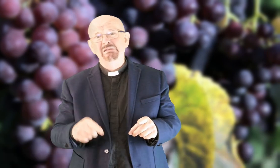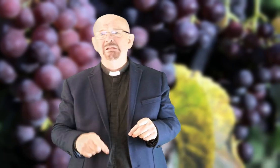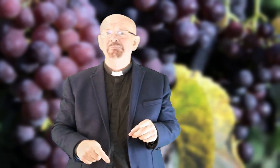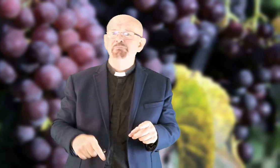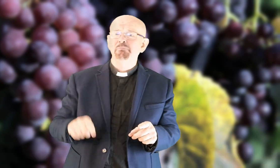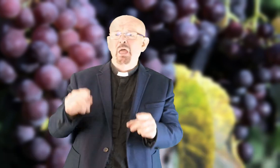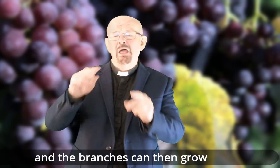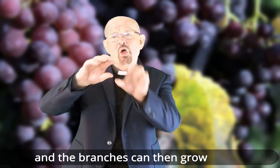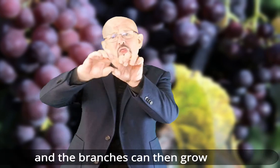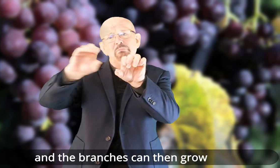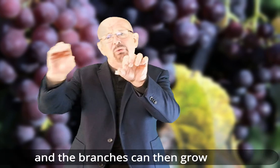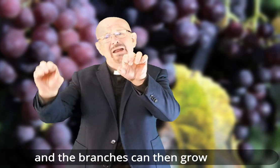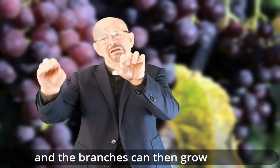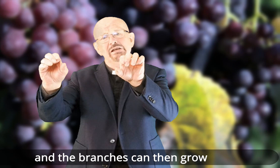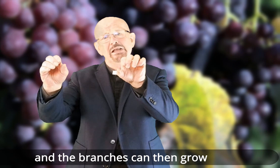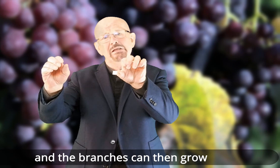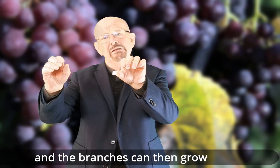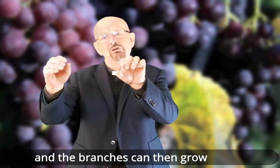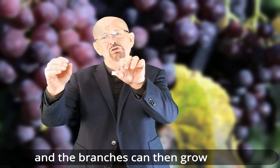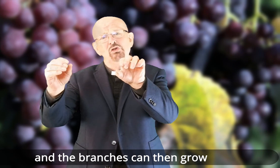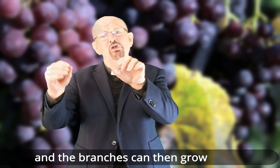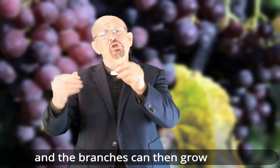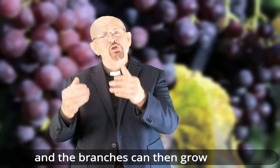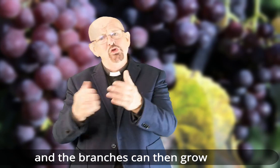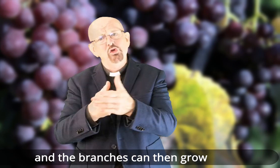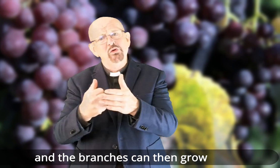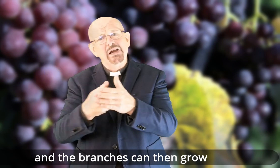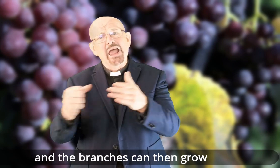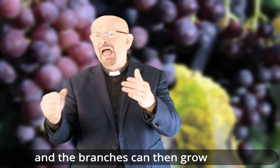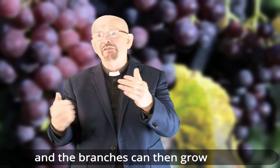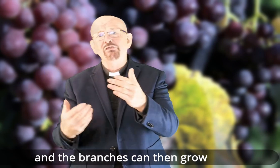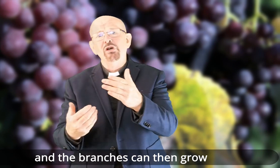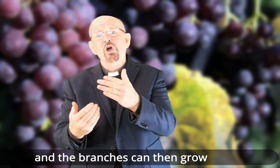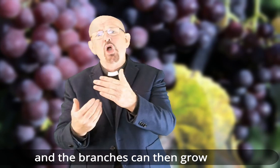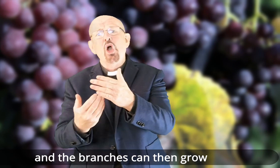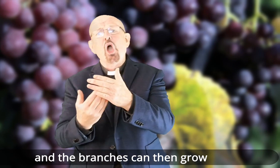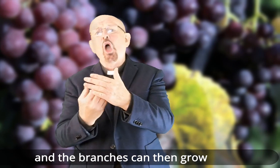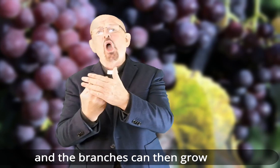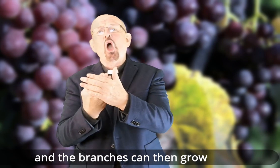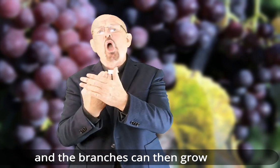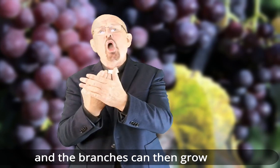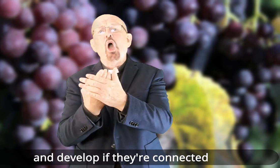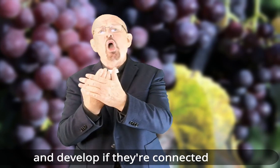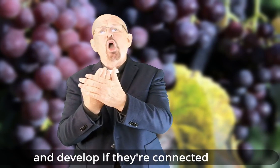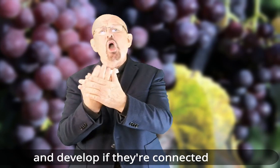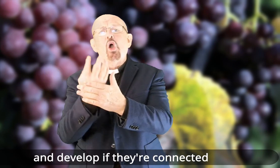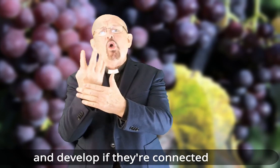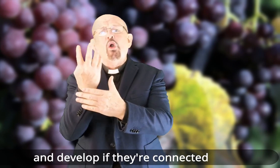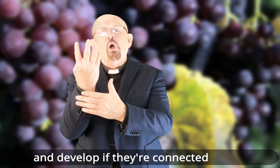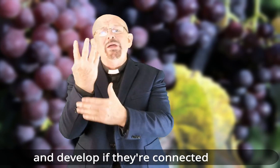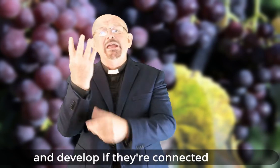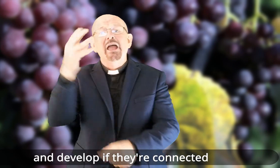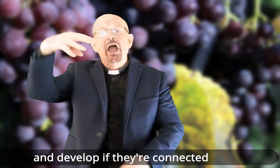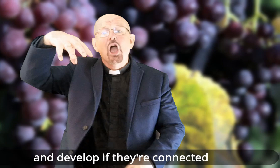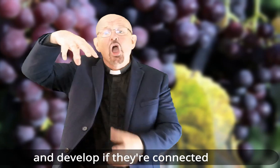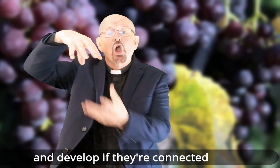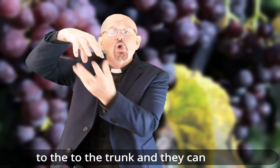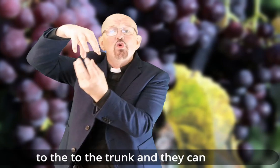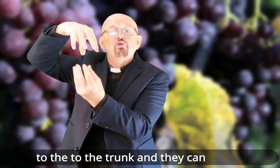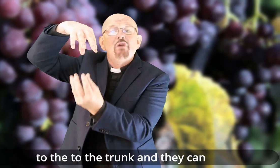And the branches can then grow and develop if they're connected to the